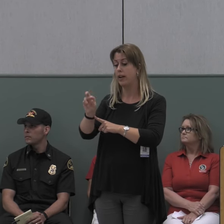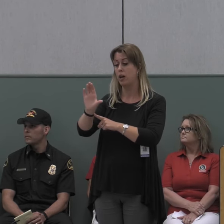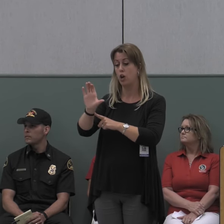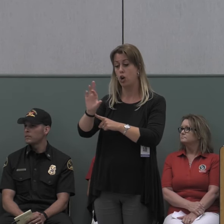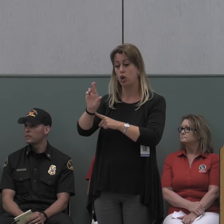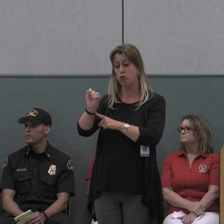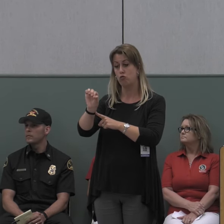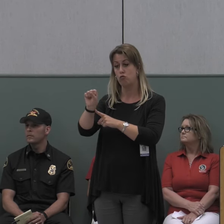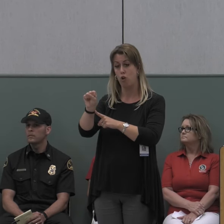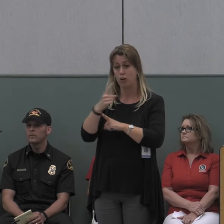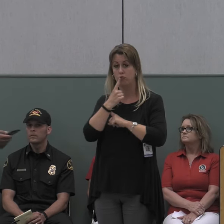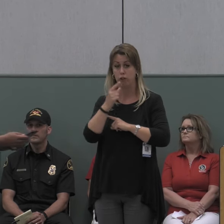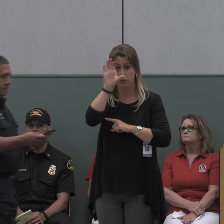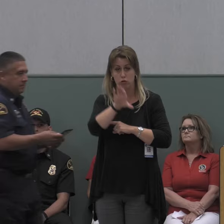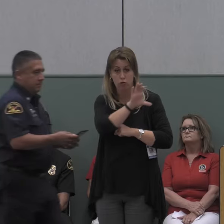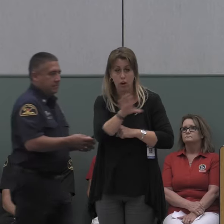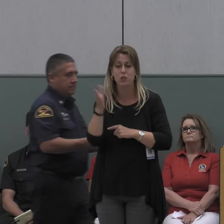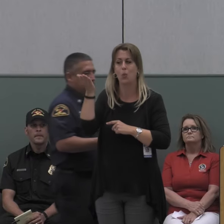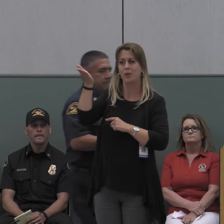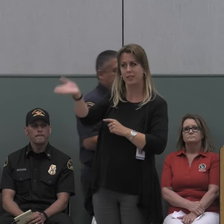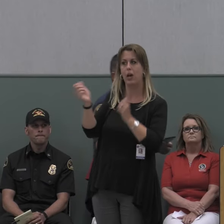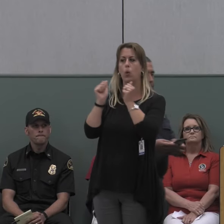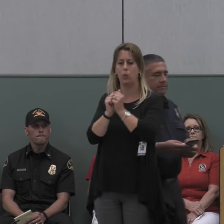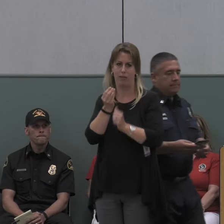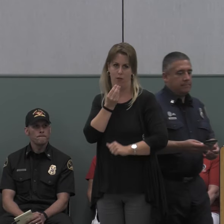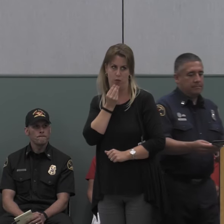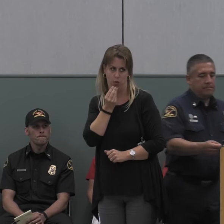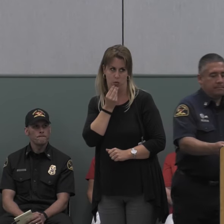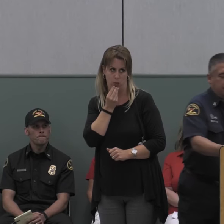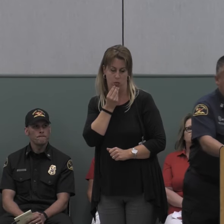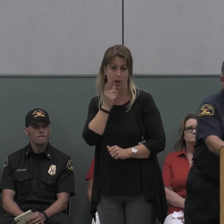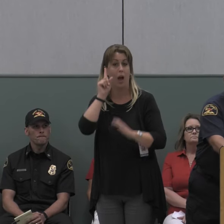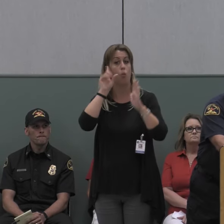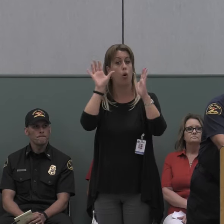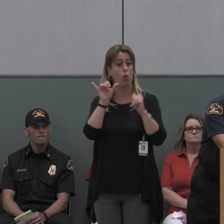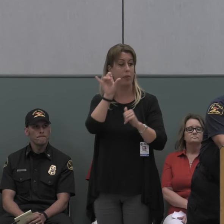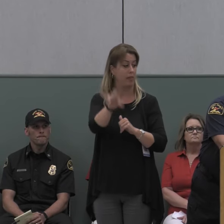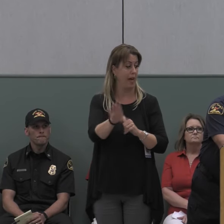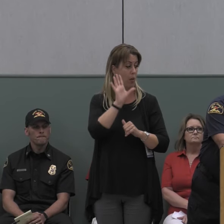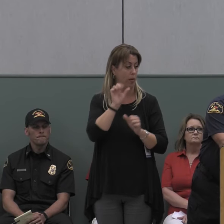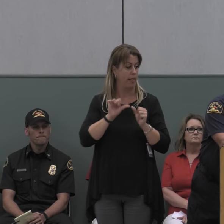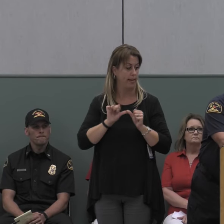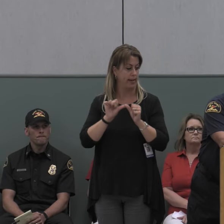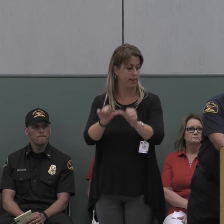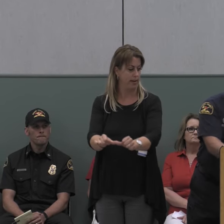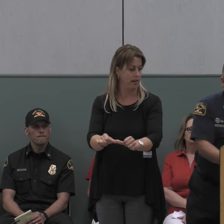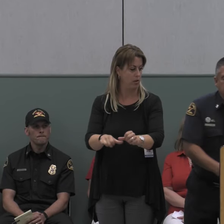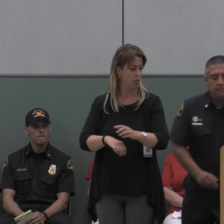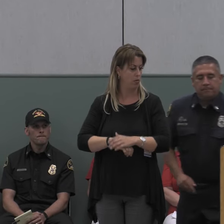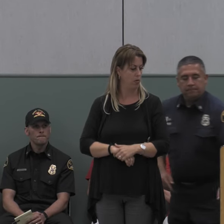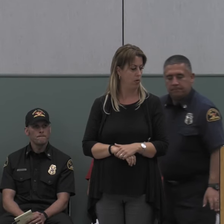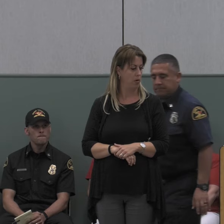we're hoping that that continues. Now, as far as other needs are concerned,